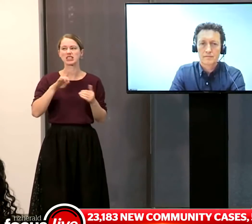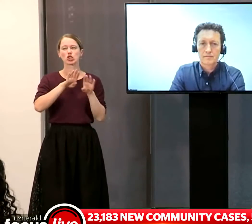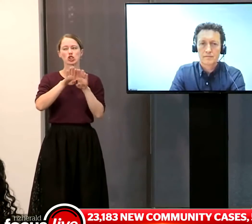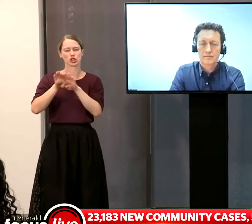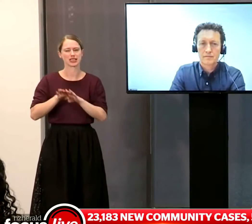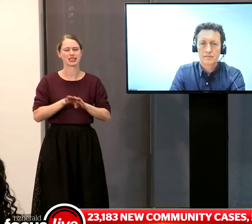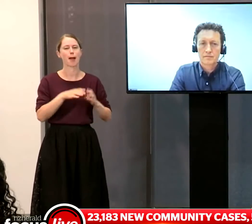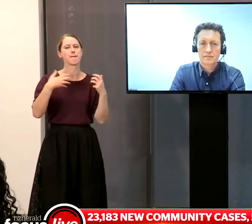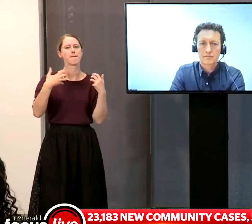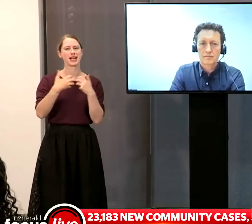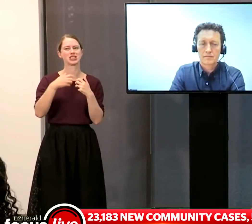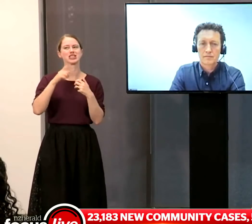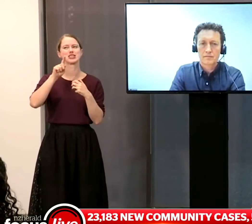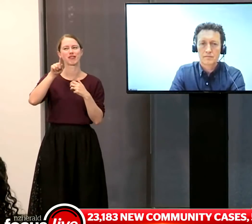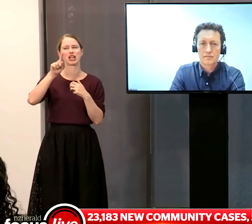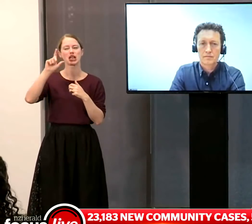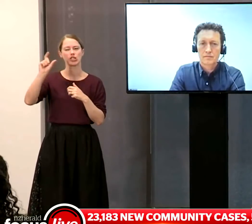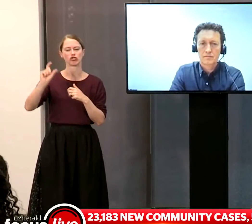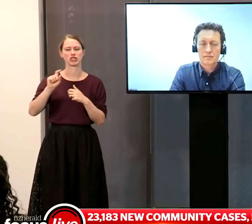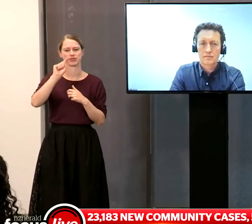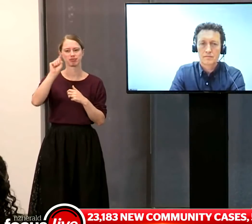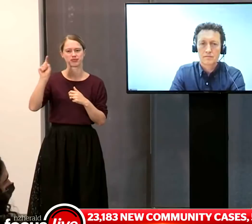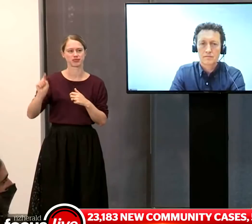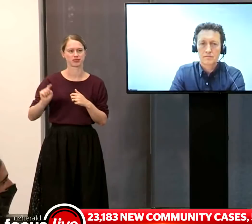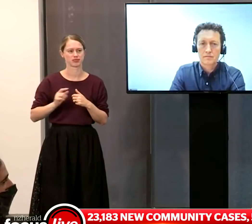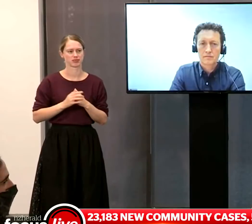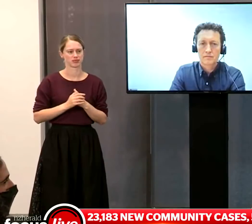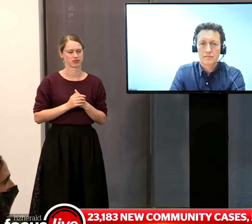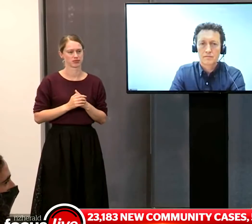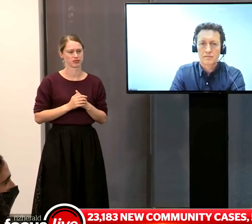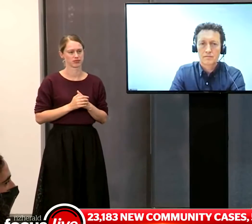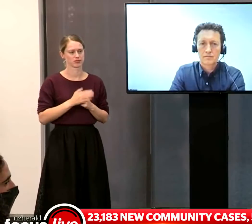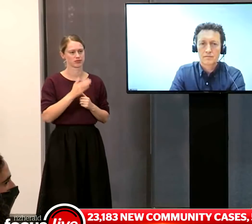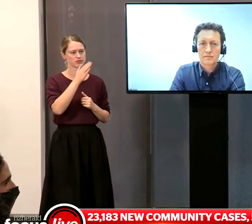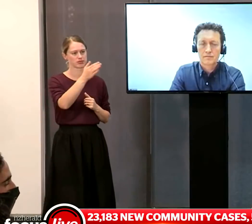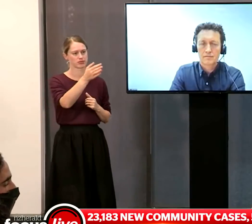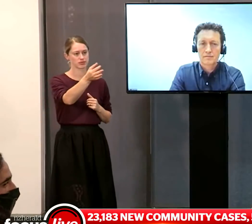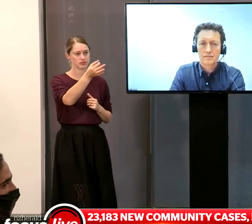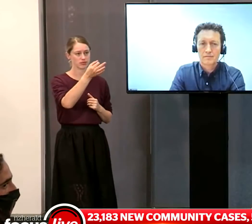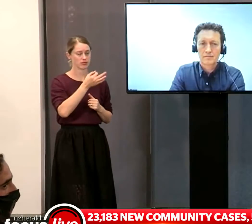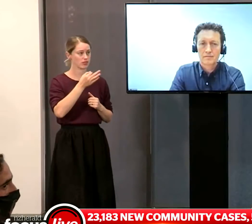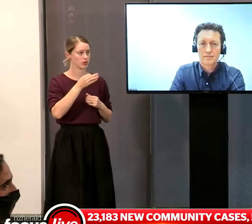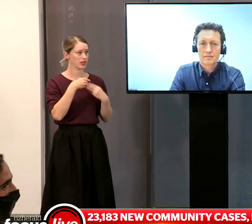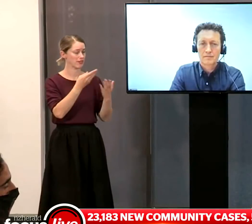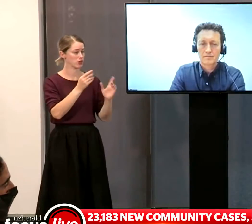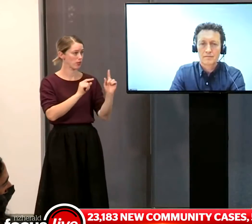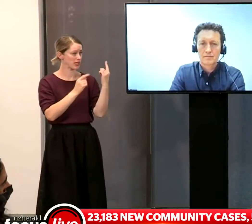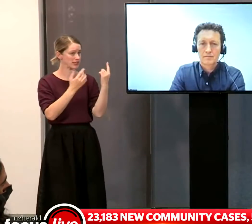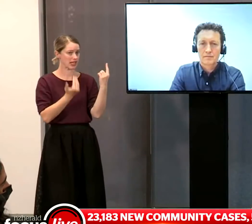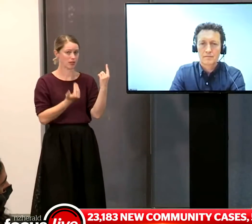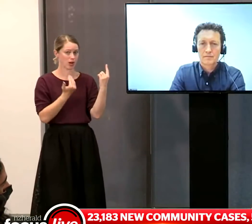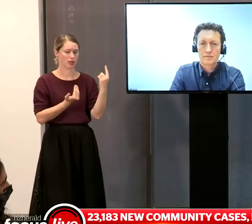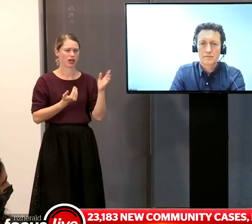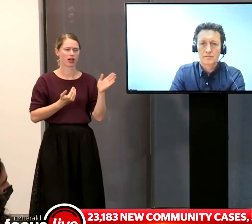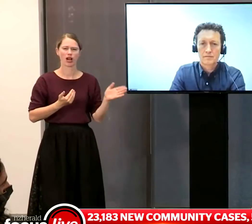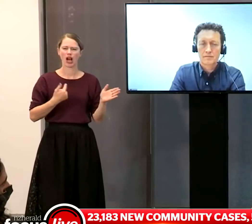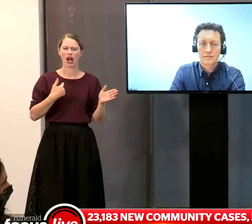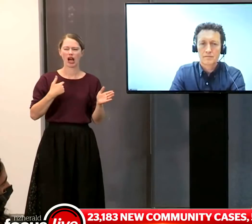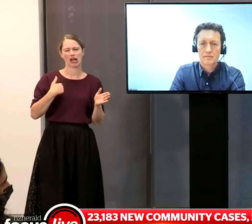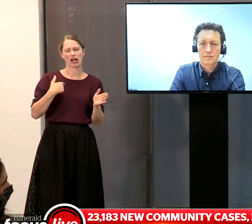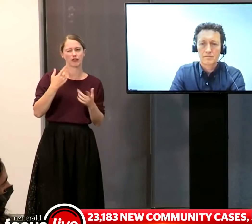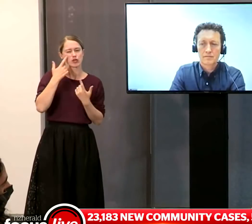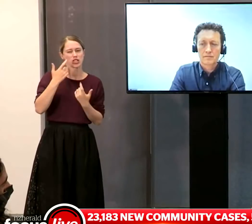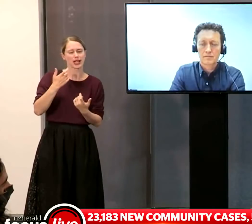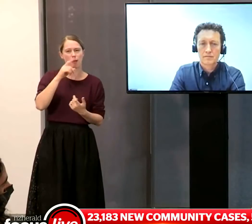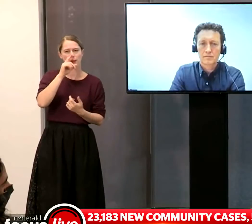consistent with what a number of other countries are doing. What is your Sorry, follow up. Sorry, so it's with the minister at the moment. I'll come back